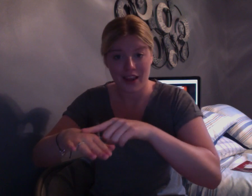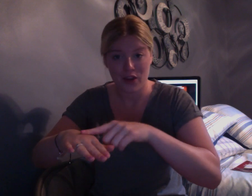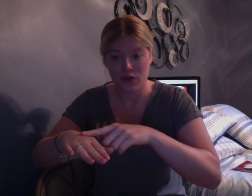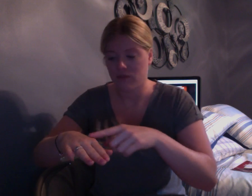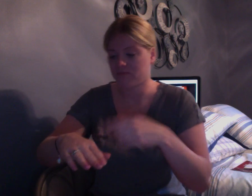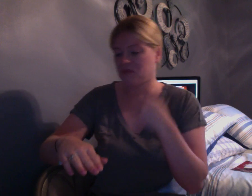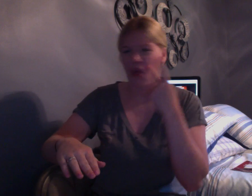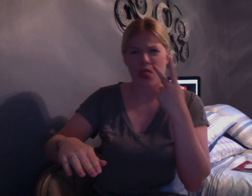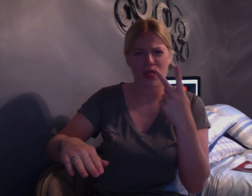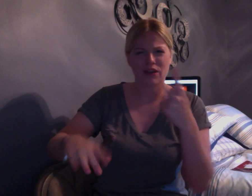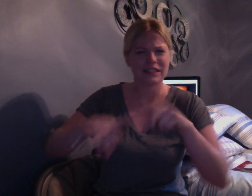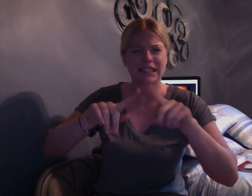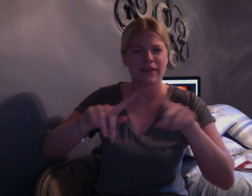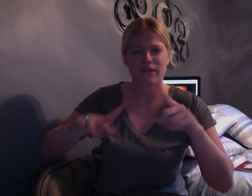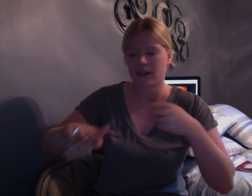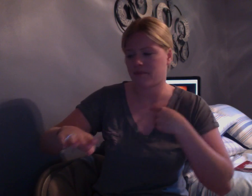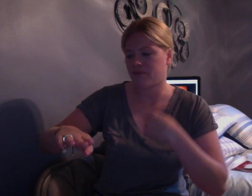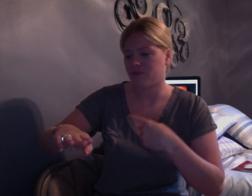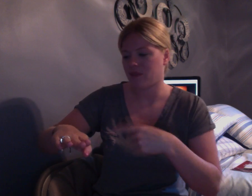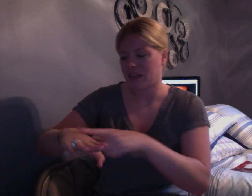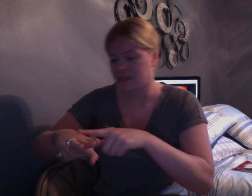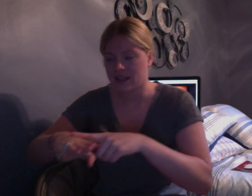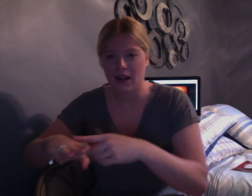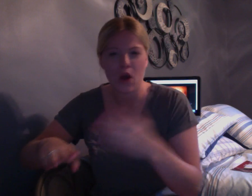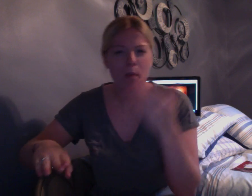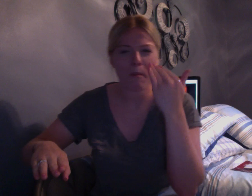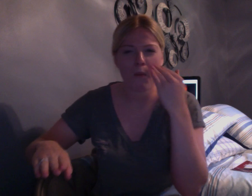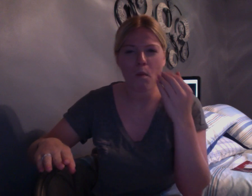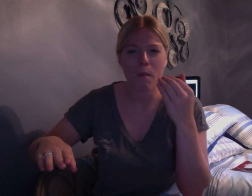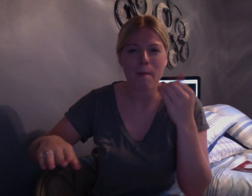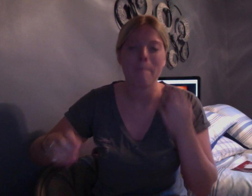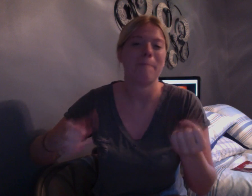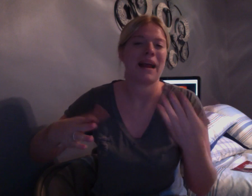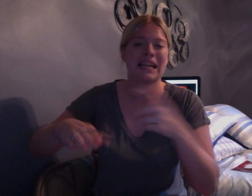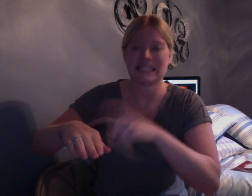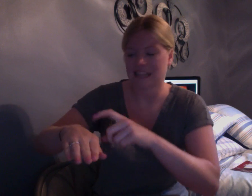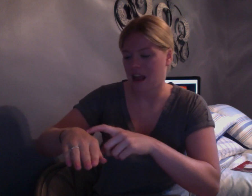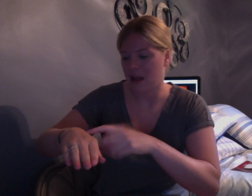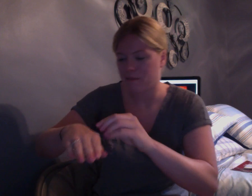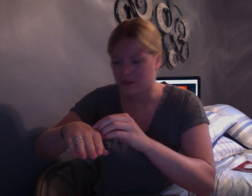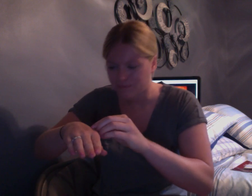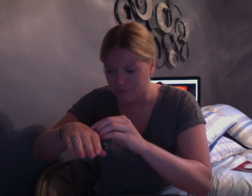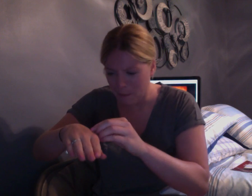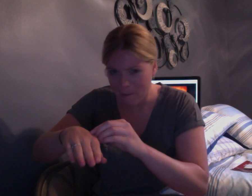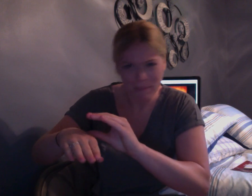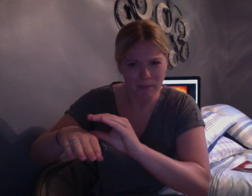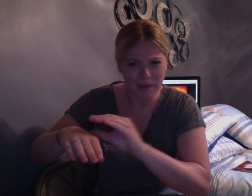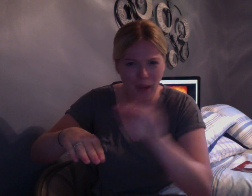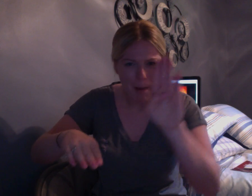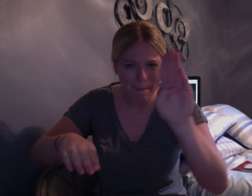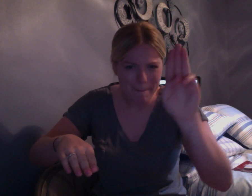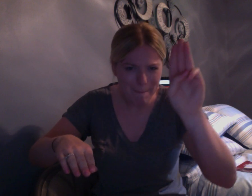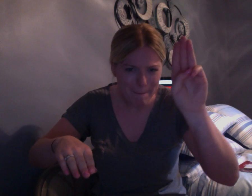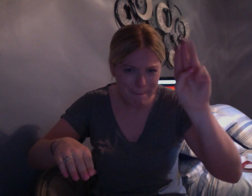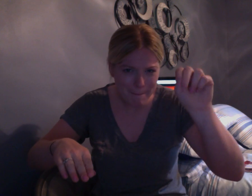appearances. It most commonly appears as a small pearly skin-colored bump or nodule. Basal cell carcinoma can also appear as